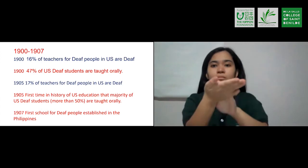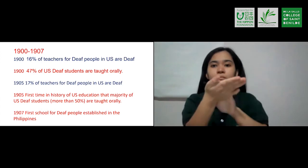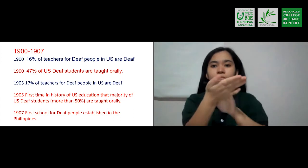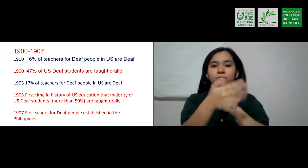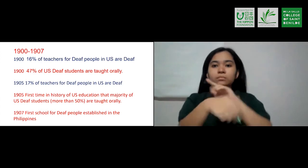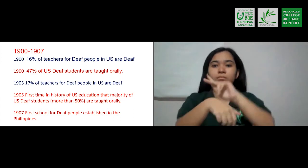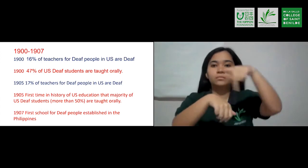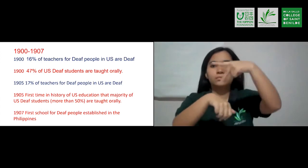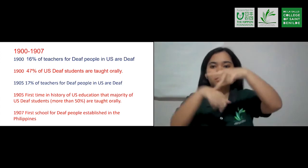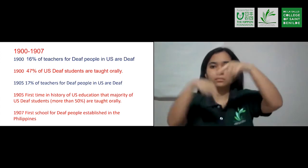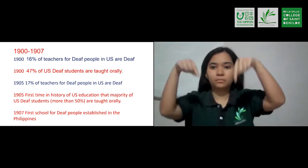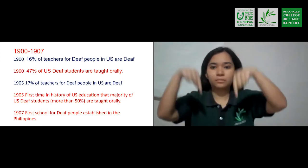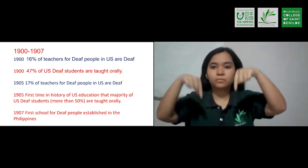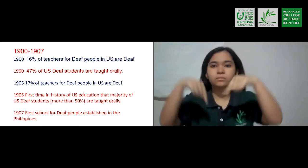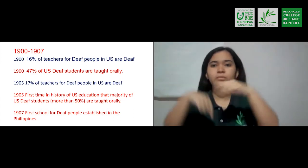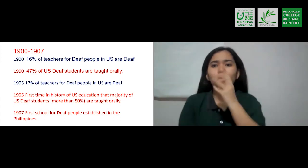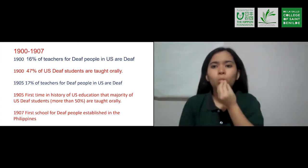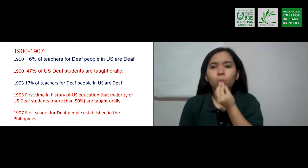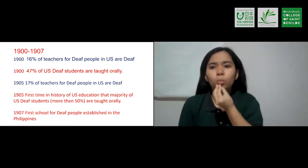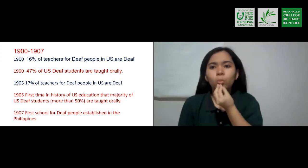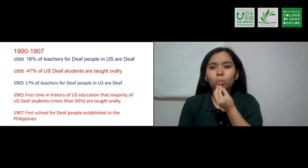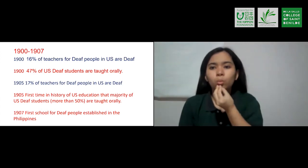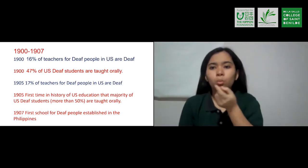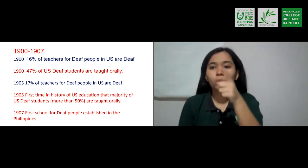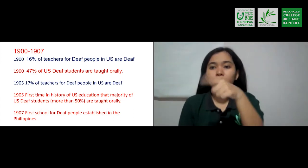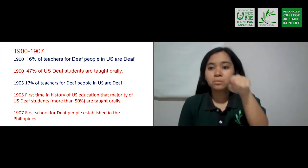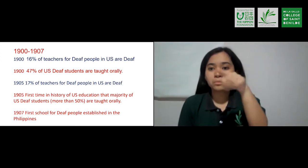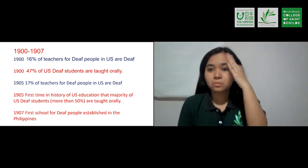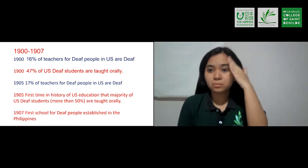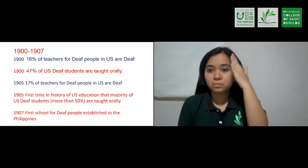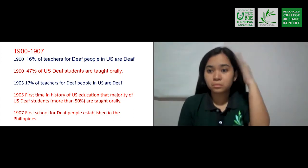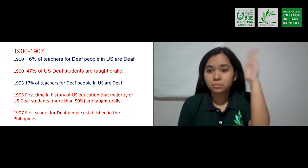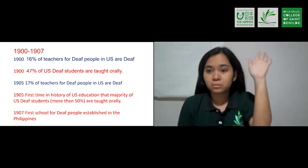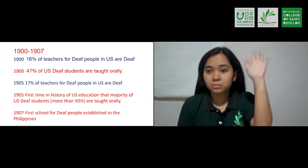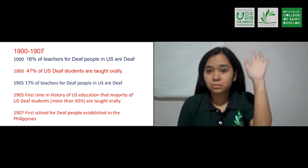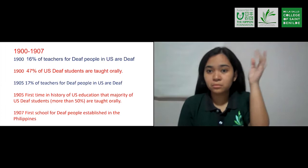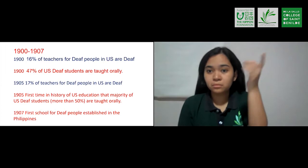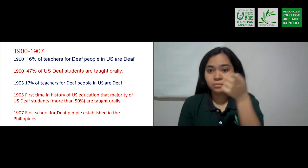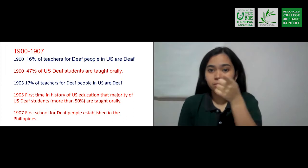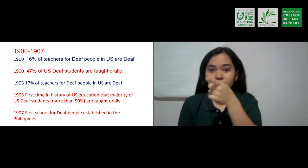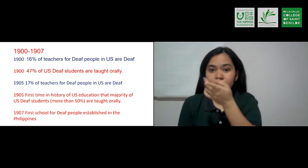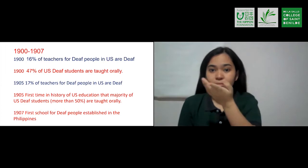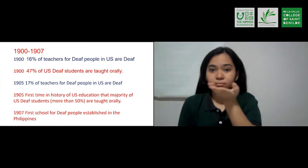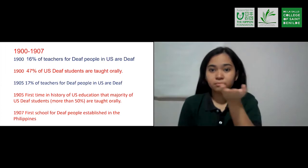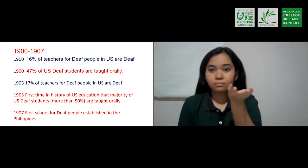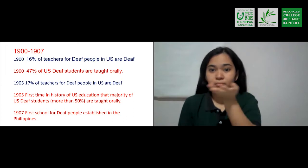They set up a school in the Philippines in around the same year, and who knows